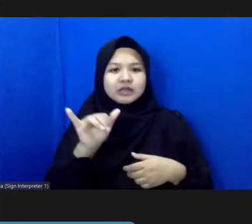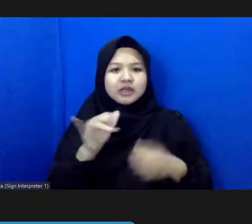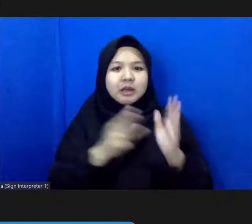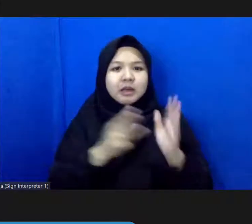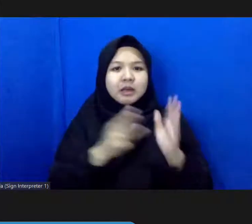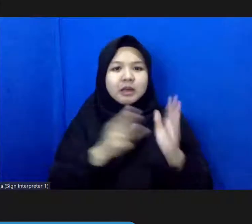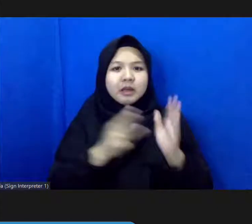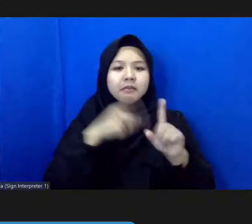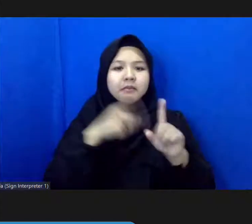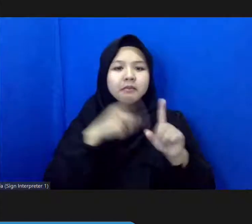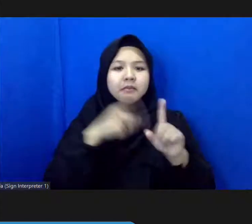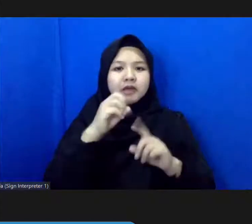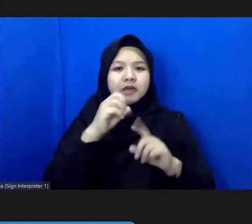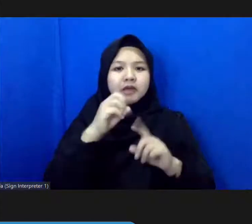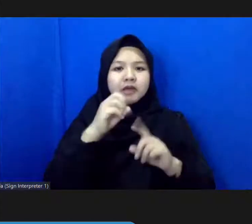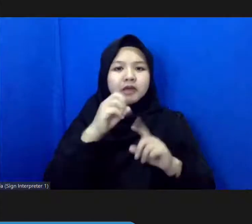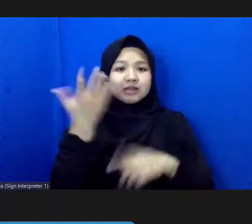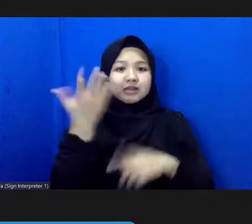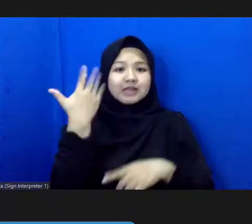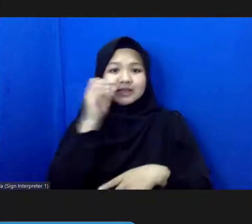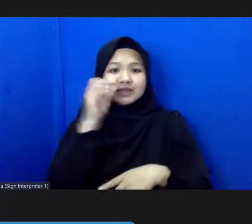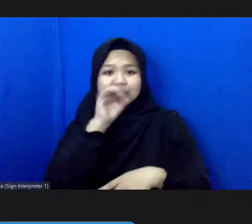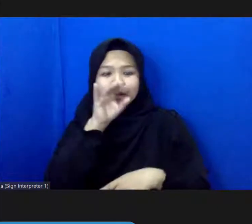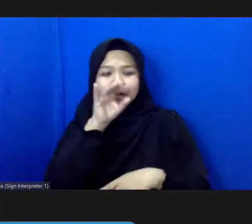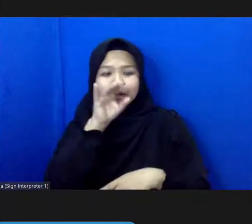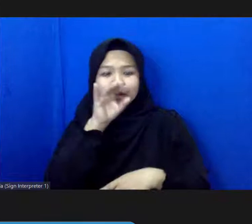do everything by ourselves. We need